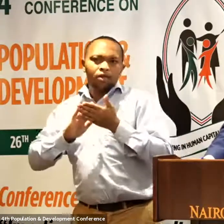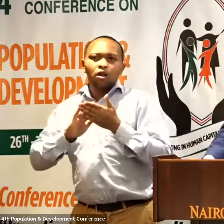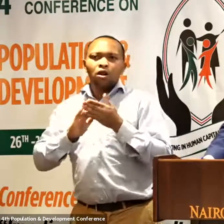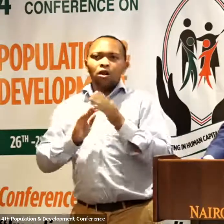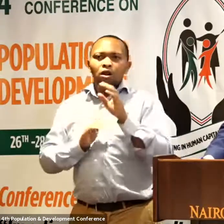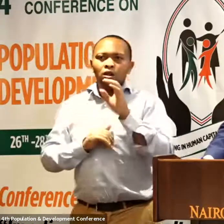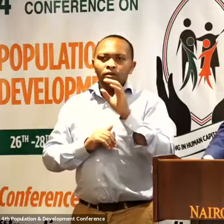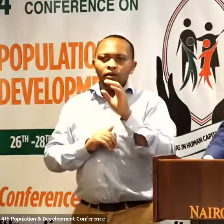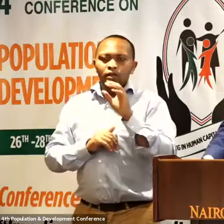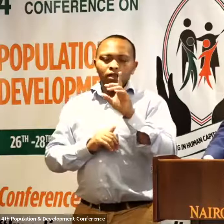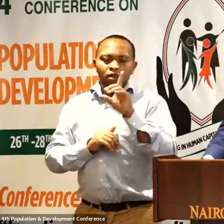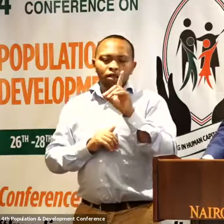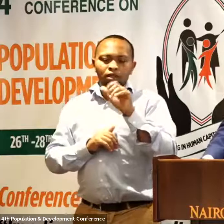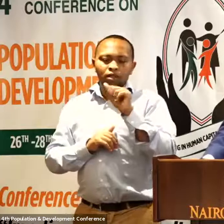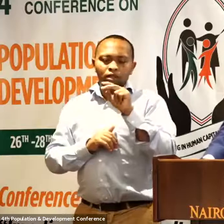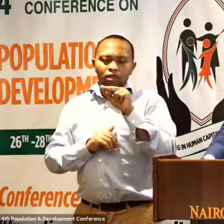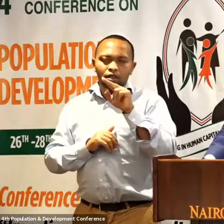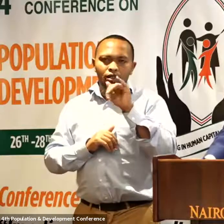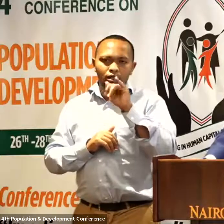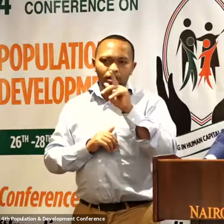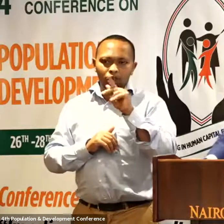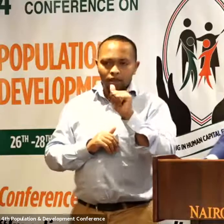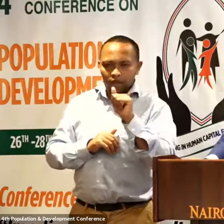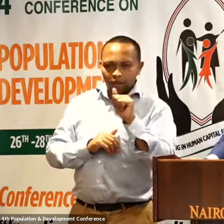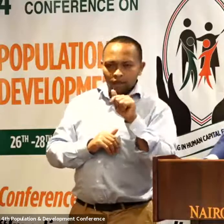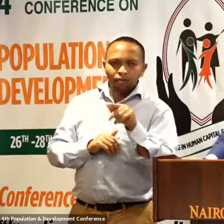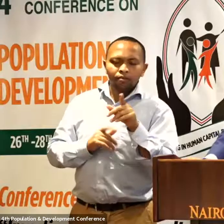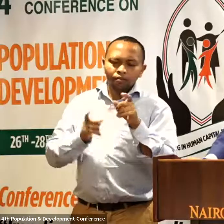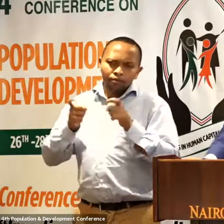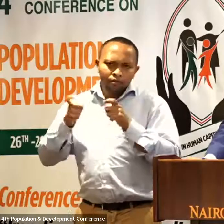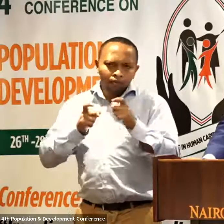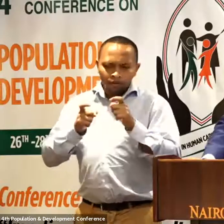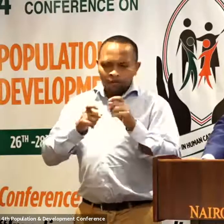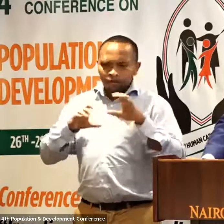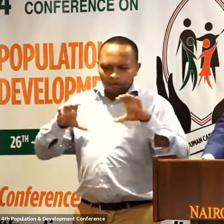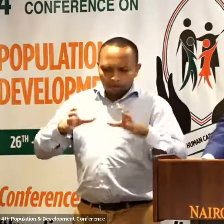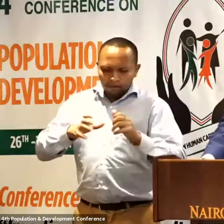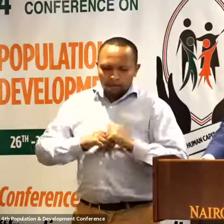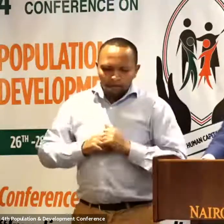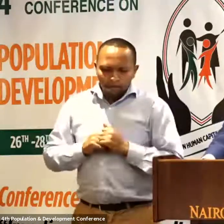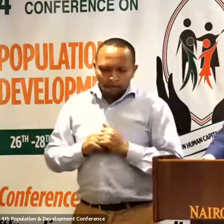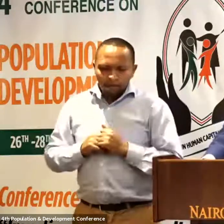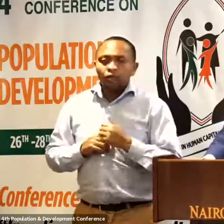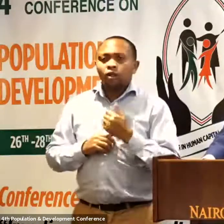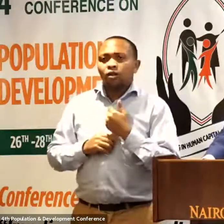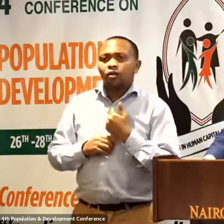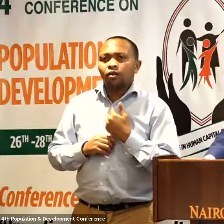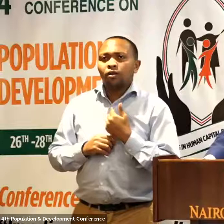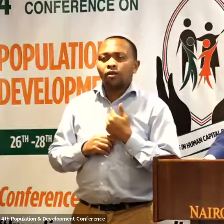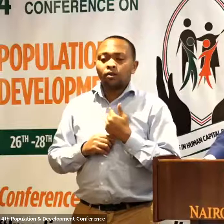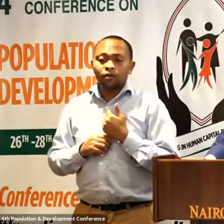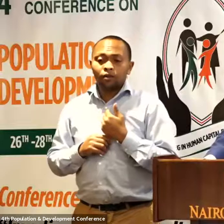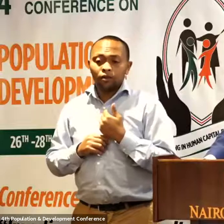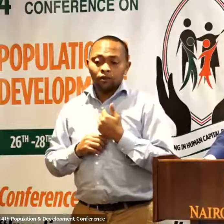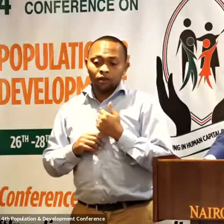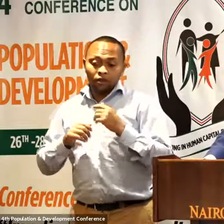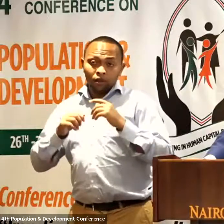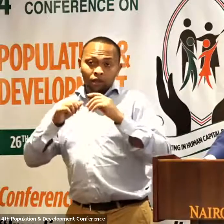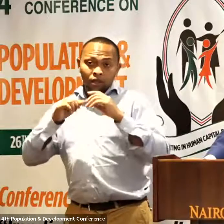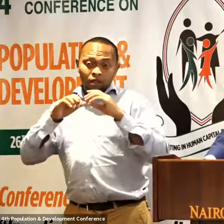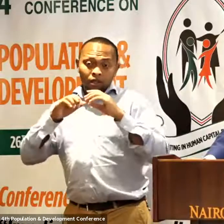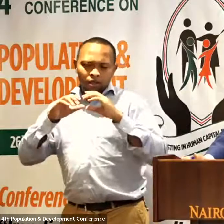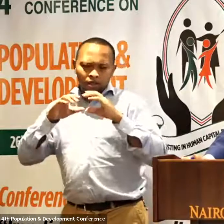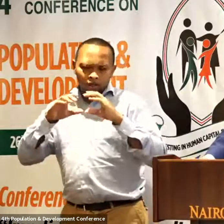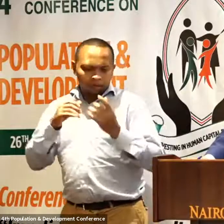Ochieng, Dr. Duncan Ochieng, who is the Director of National Disaster Management Unit. And then we're also going to have theme number 6, which is data innovation